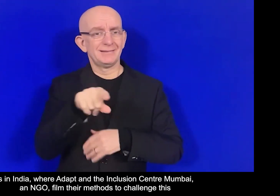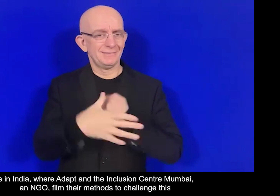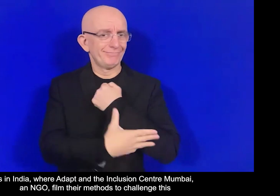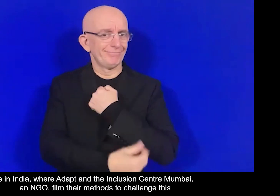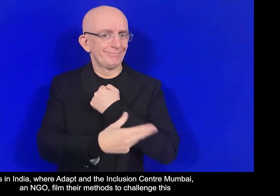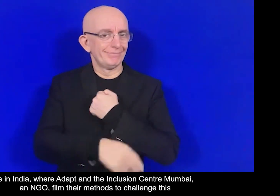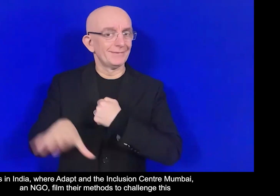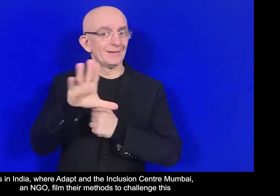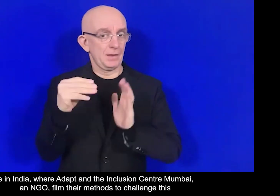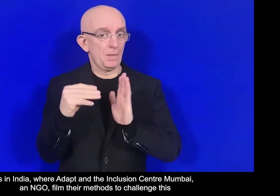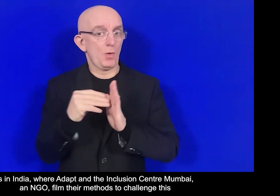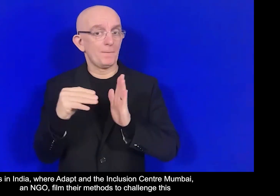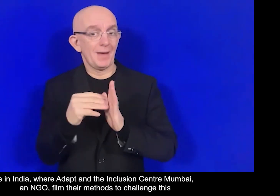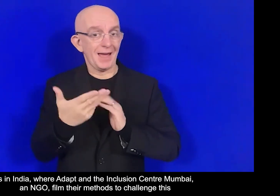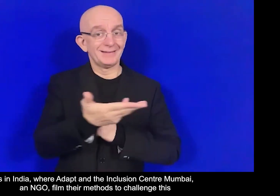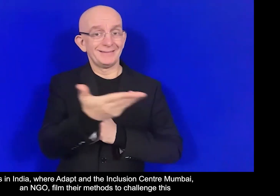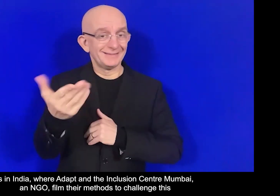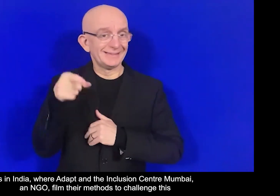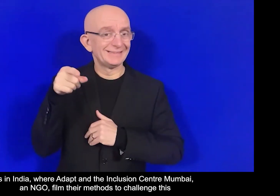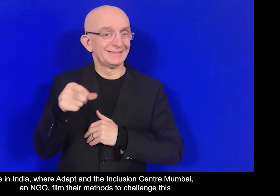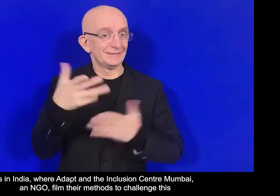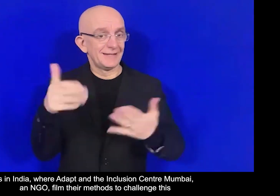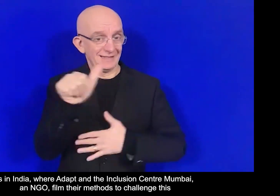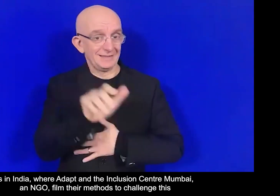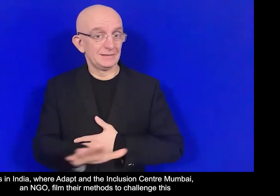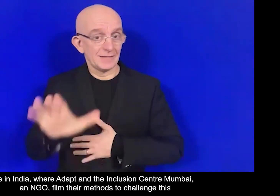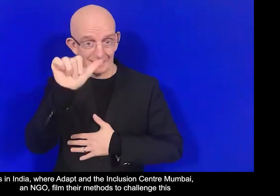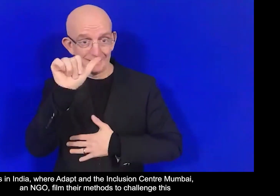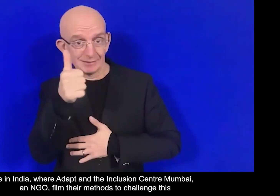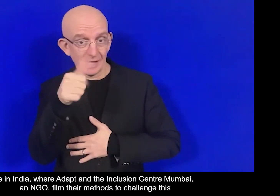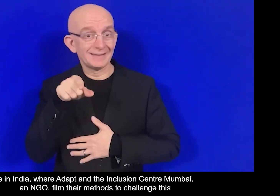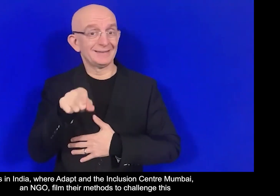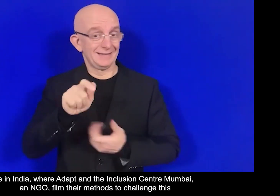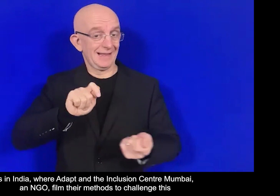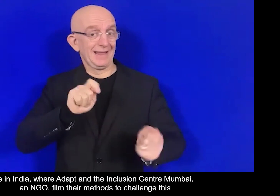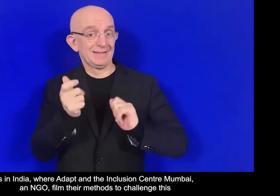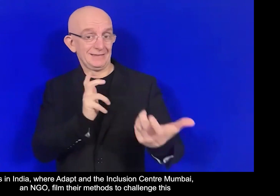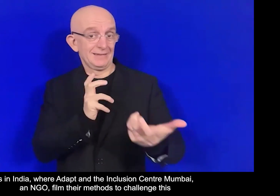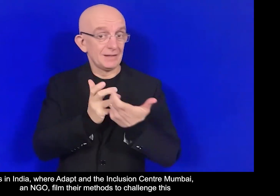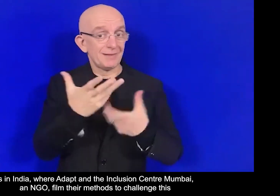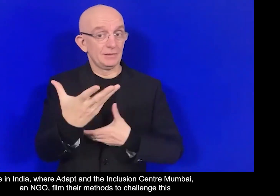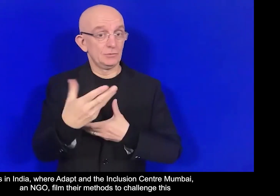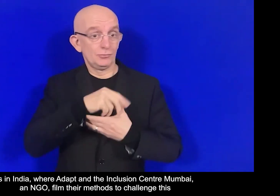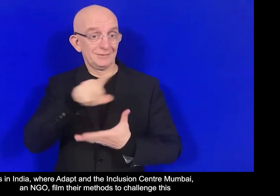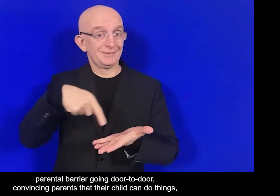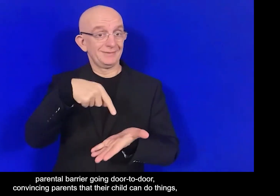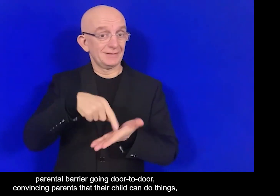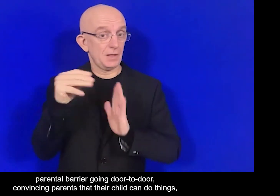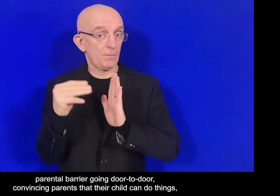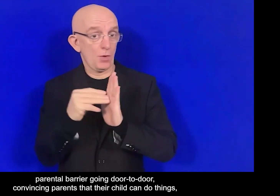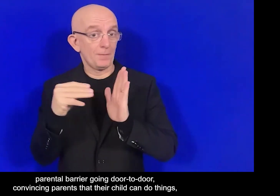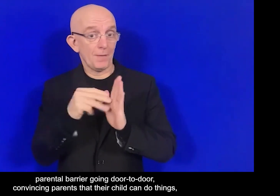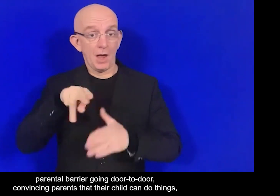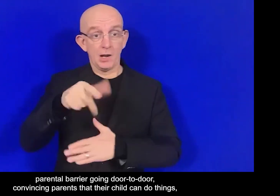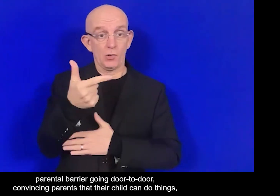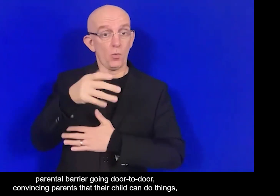ADAPT and the Inclusion Centre Mumbai, an NGO, filmed their methods to challenge